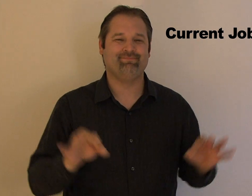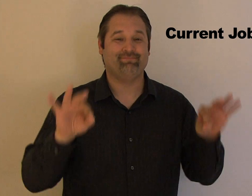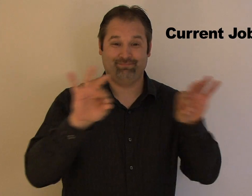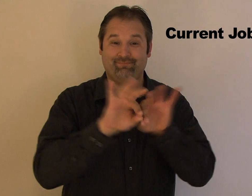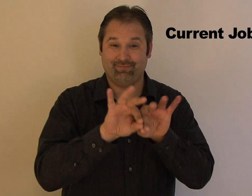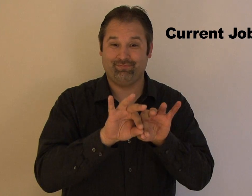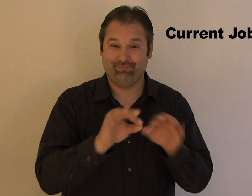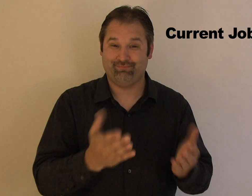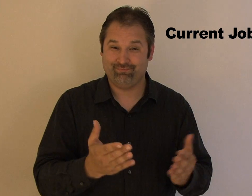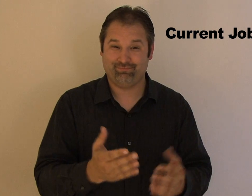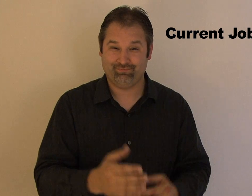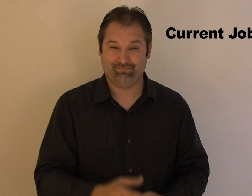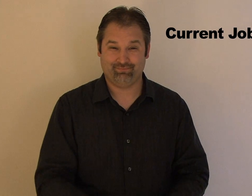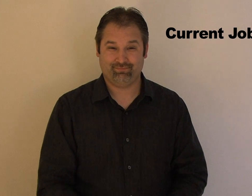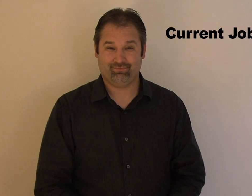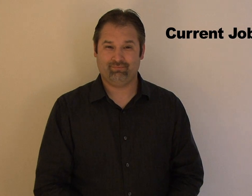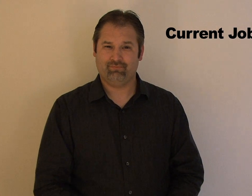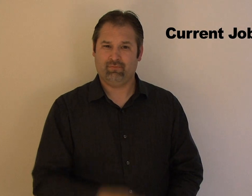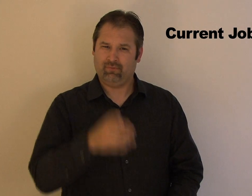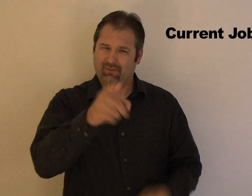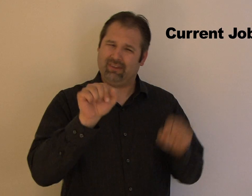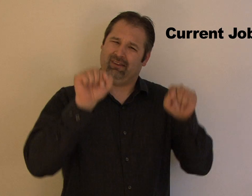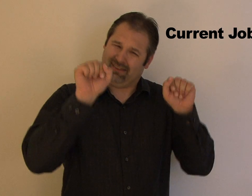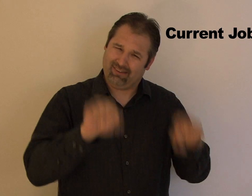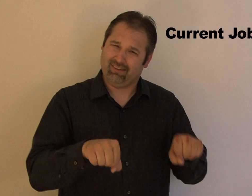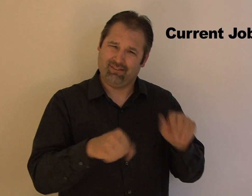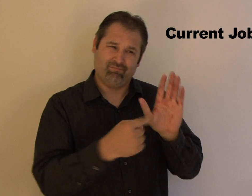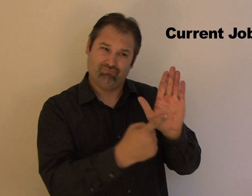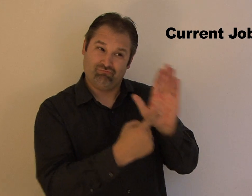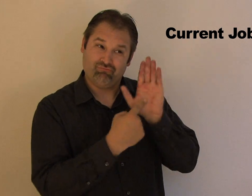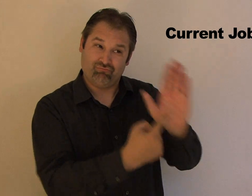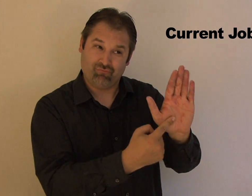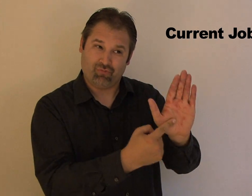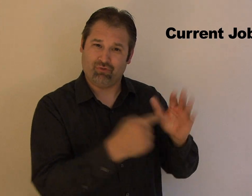Be able to tell the employer about your skills and your accomplishments.